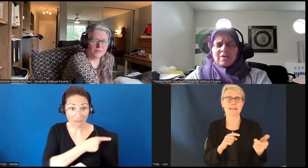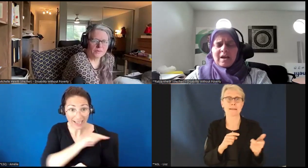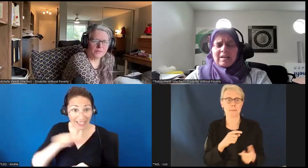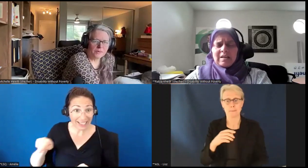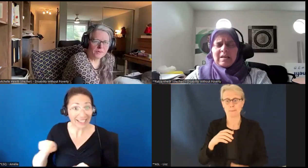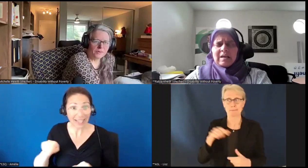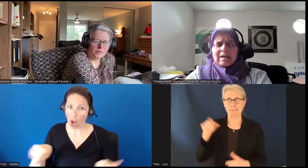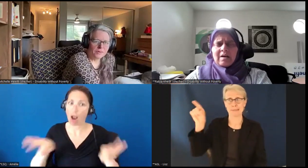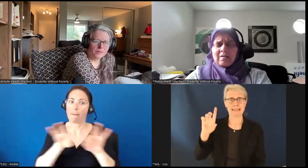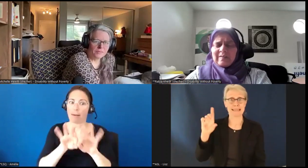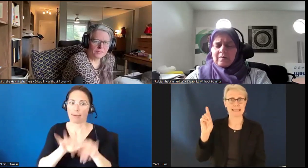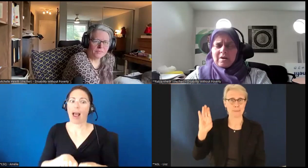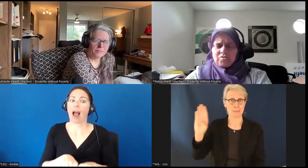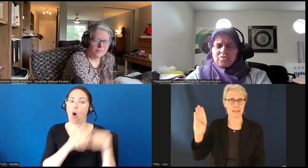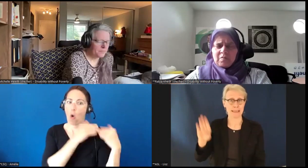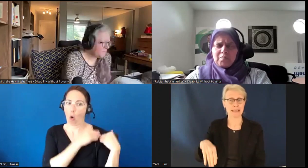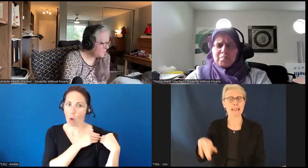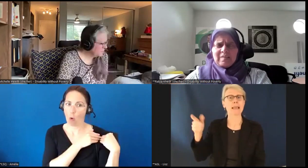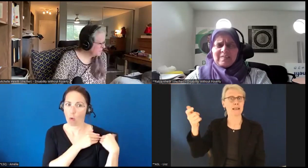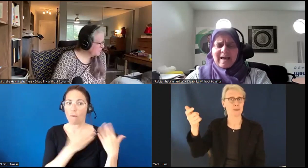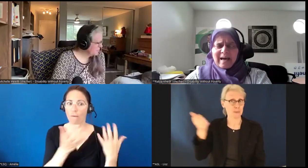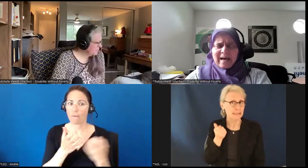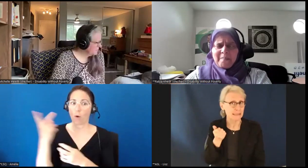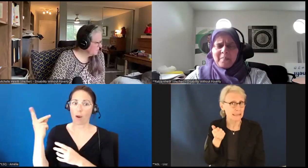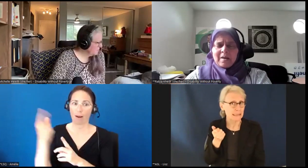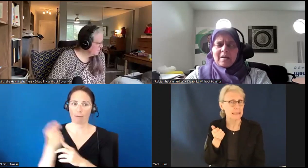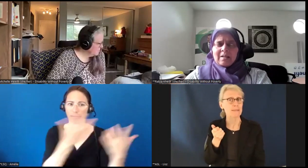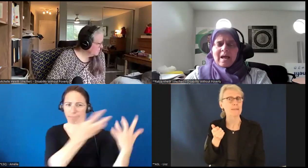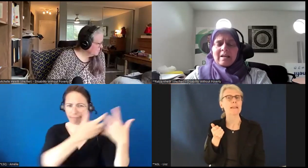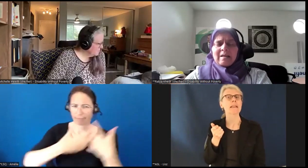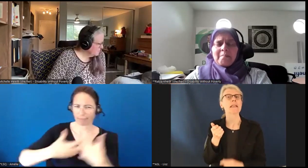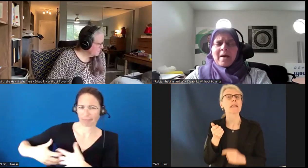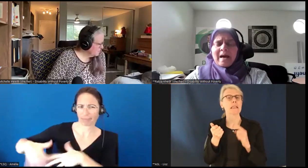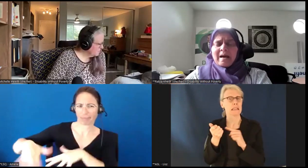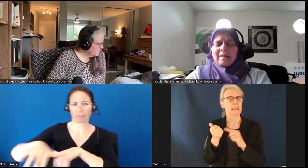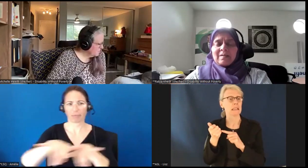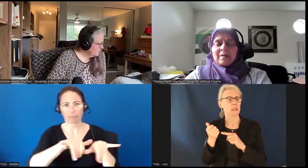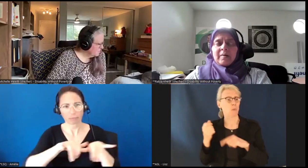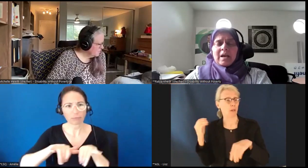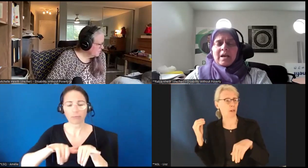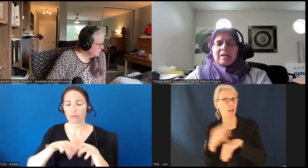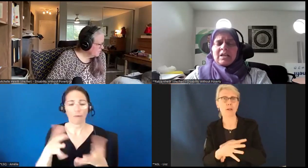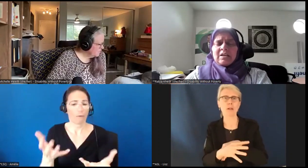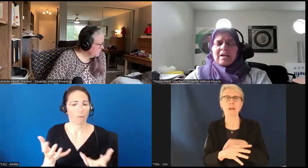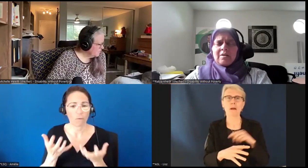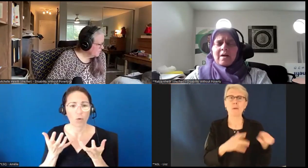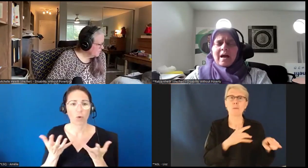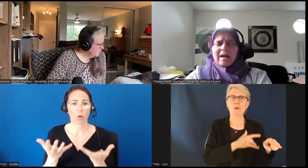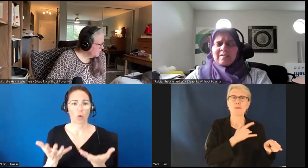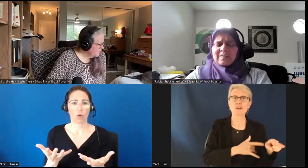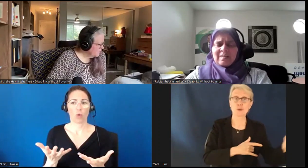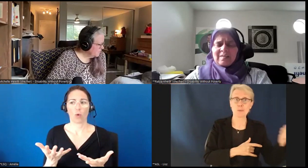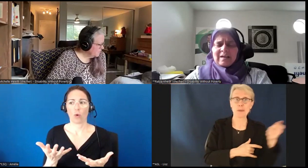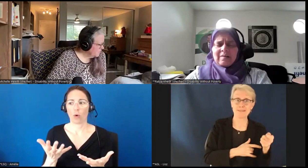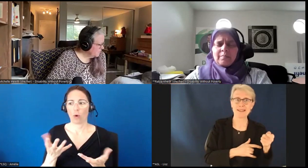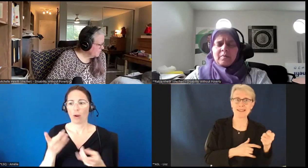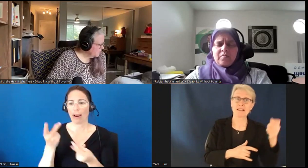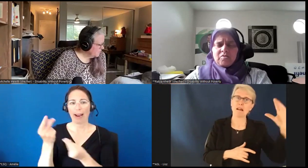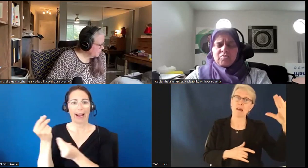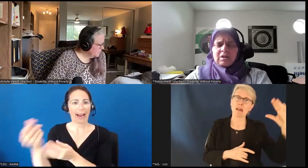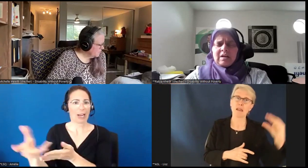want any consequential mishap that impacts anything that you're